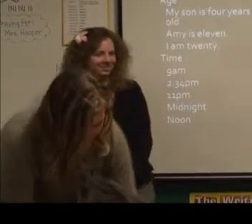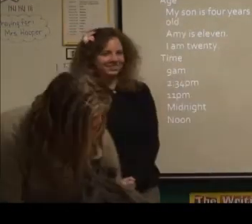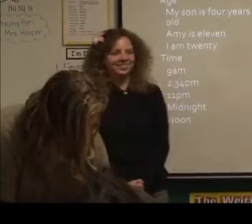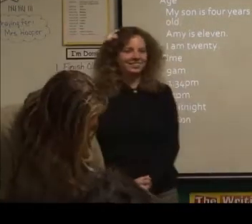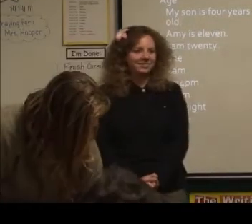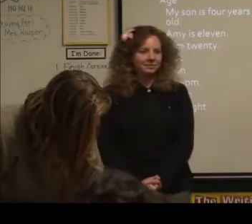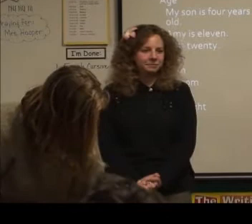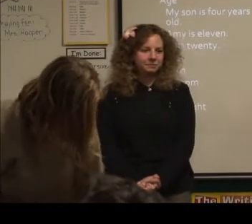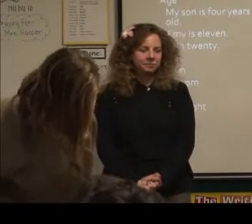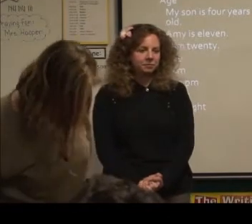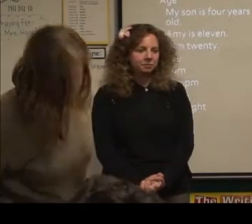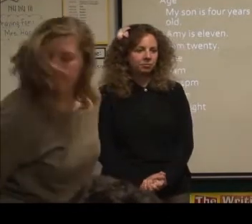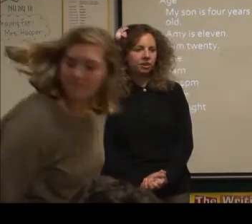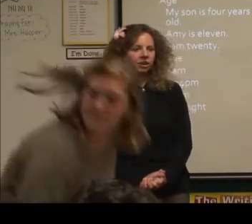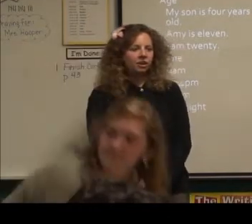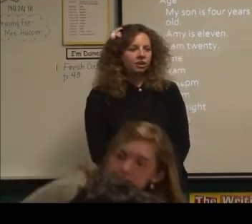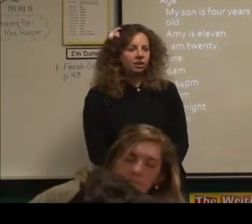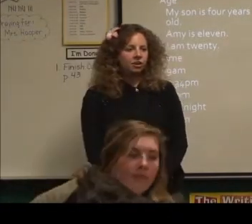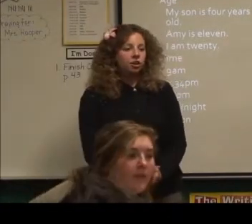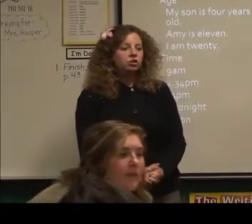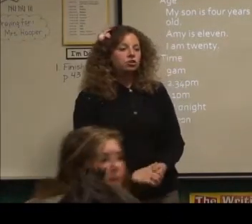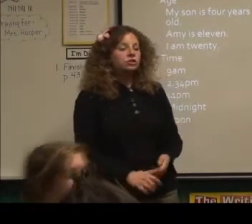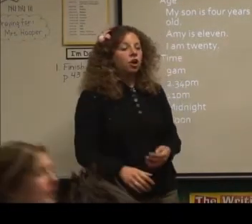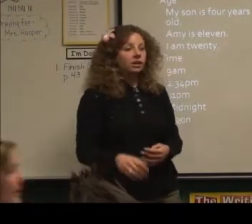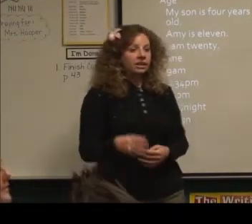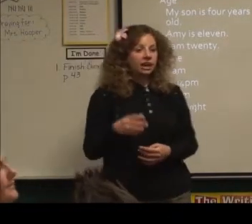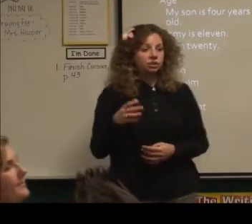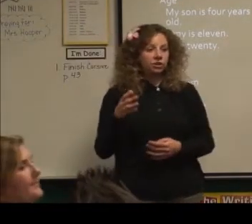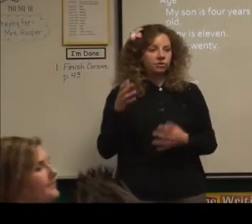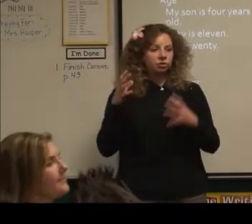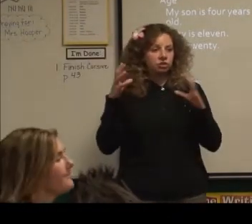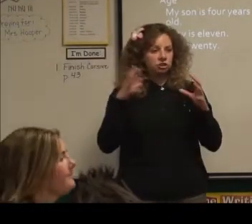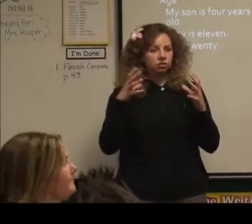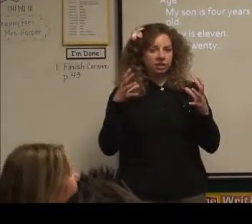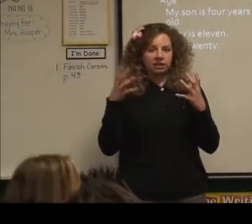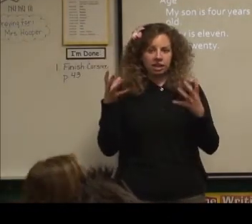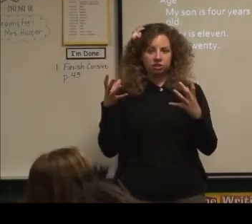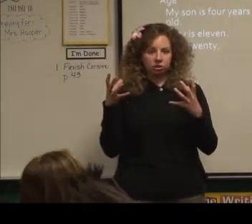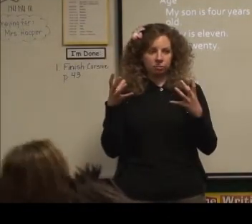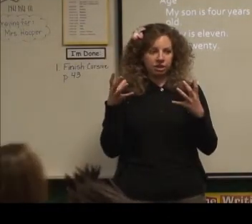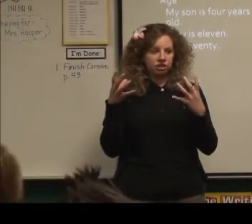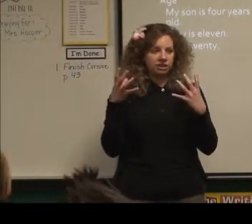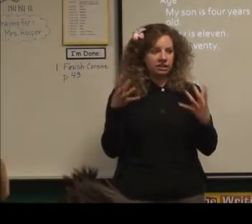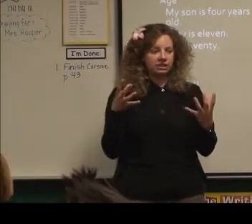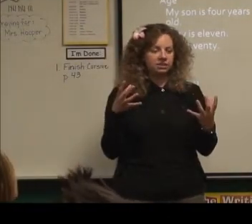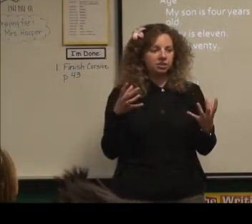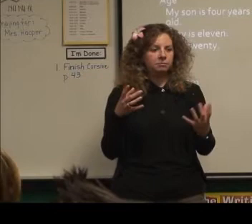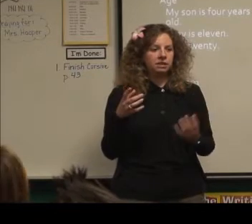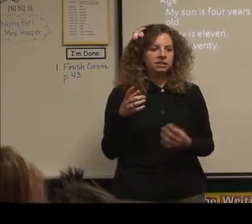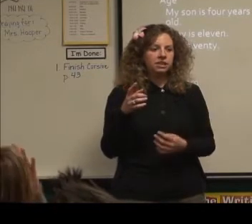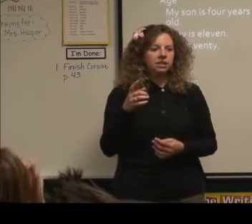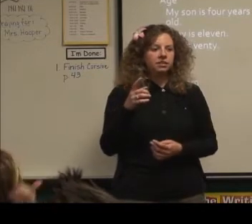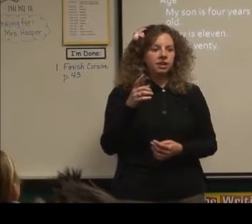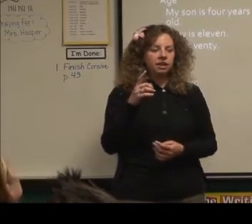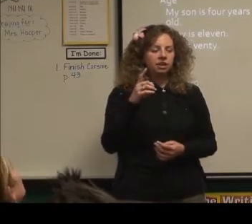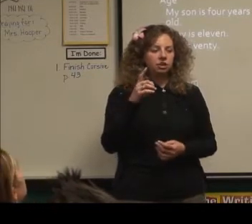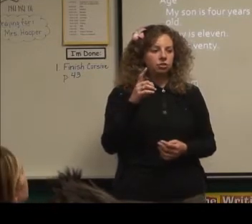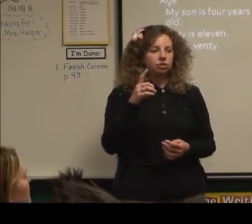What was that last one? Did you do 18 months? Okay, yeah, so if you're going to do like the age incorporation and it's still in months, then you can